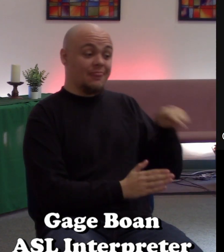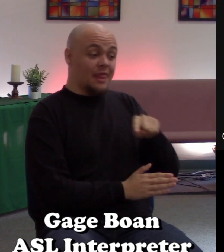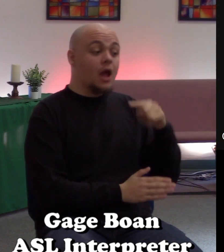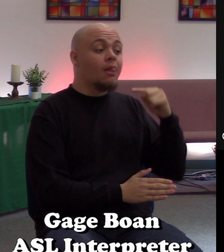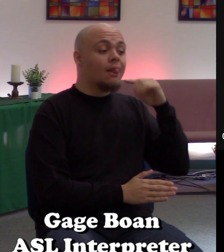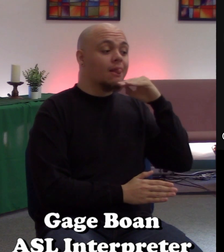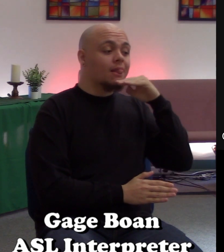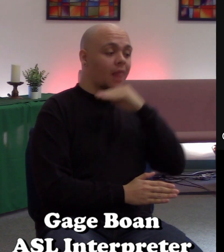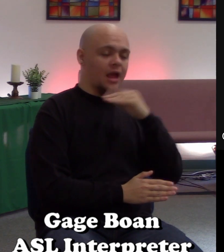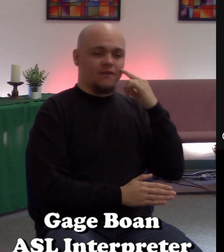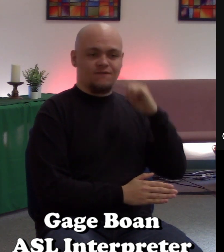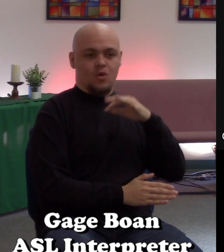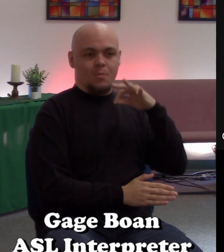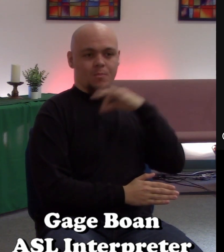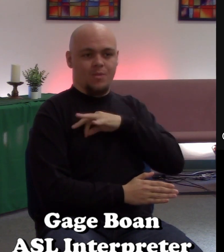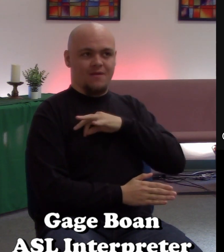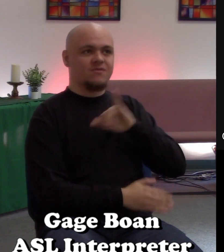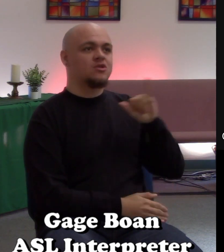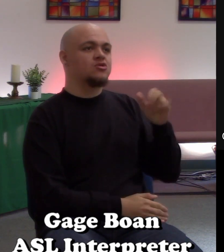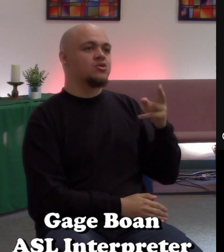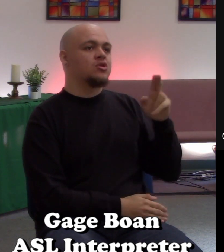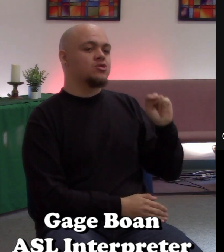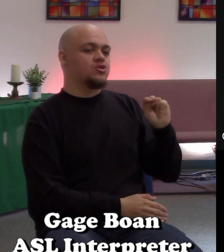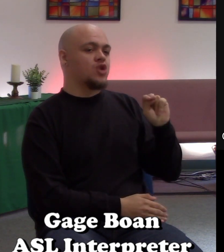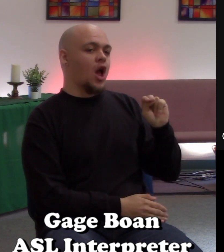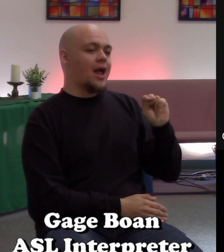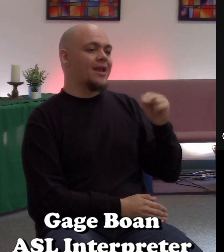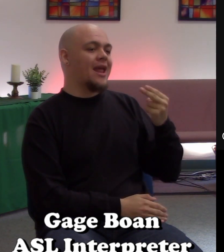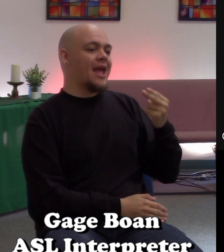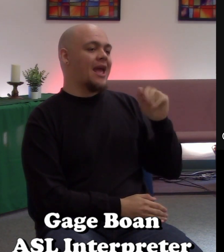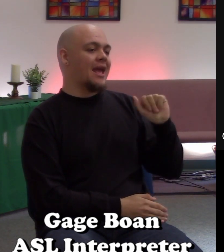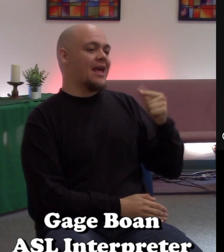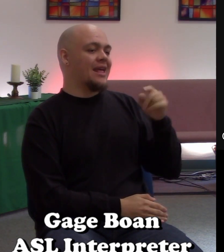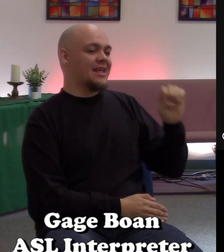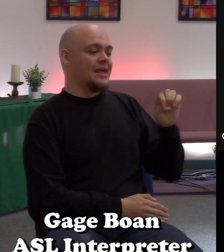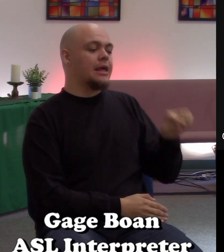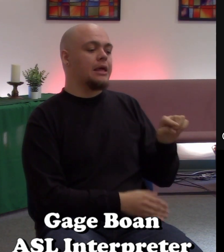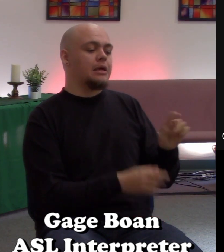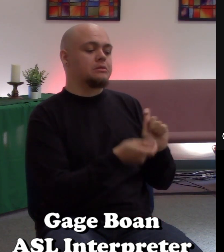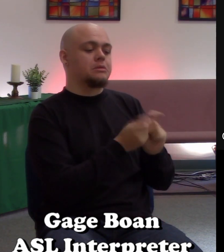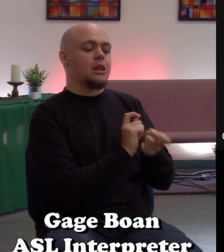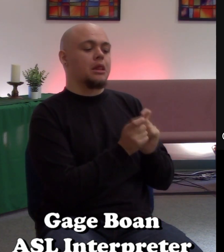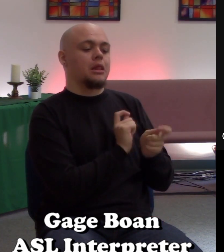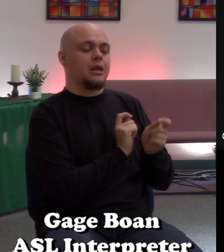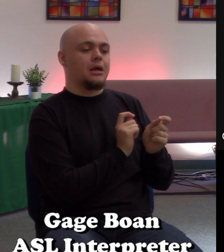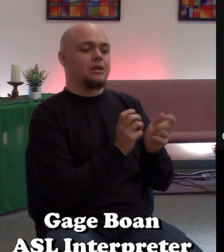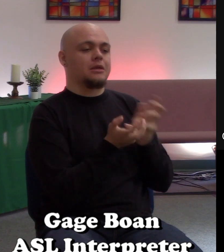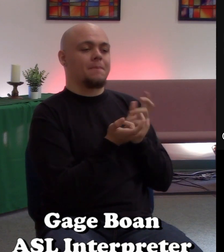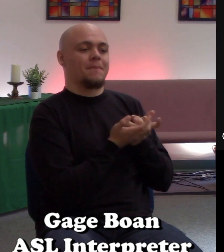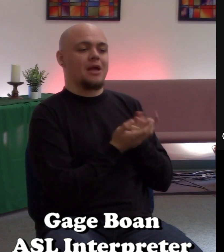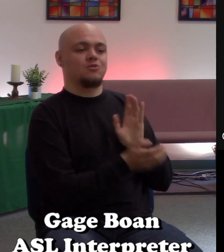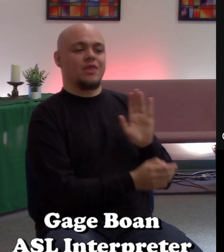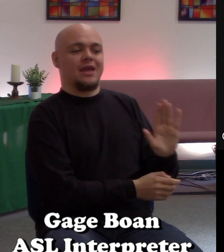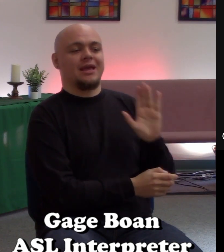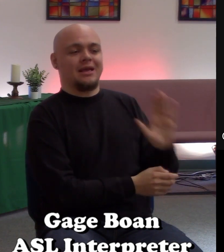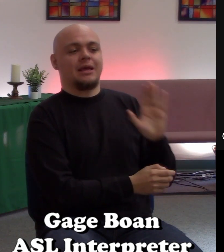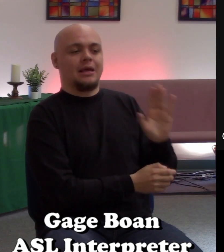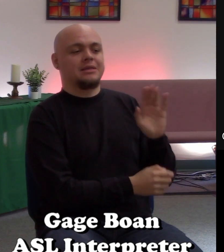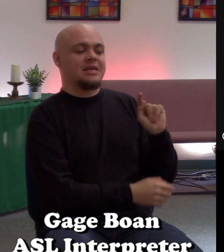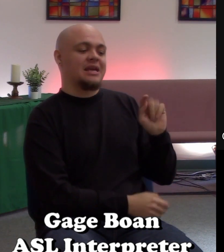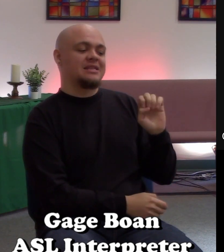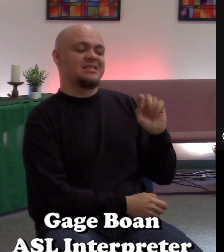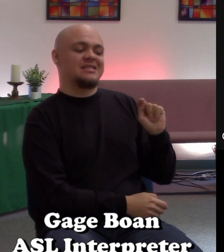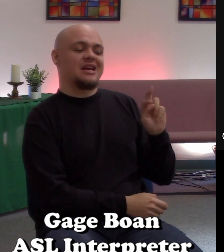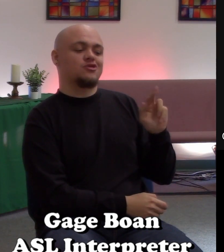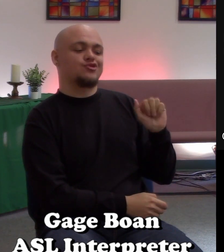are doing. They are literally lying for profit. John Hagee has a habit of fudging dates to